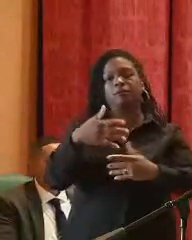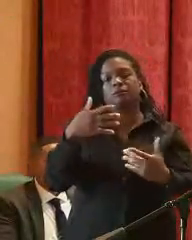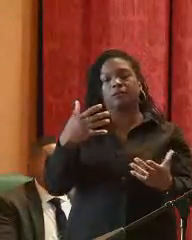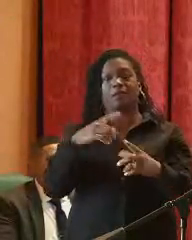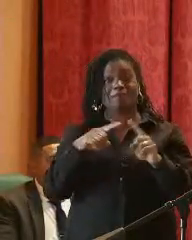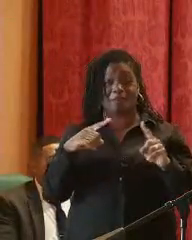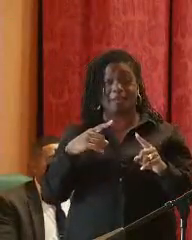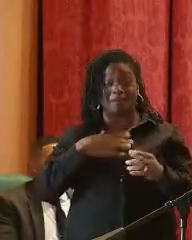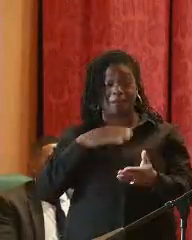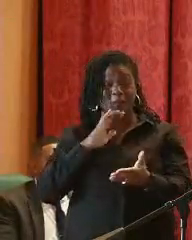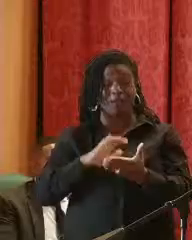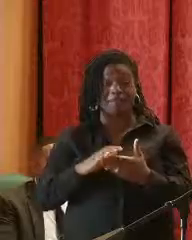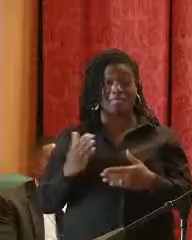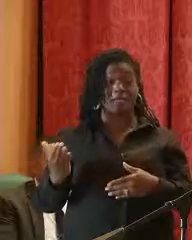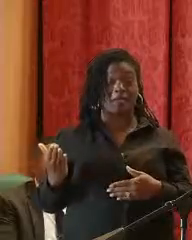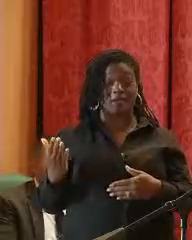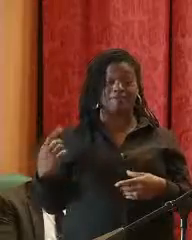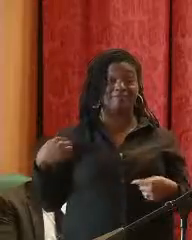since